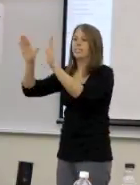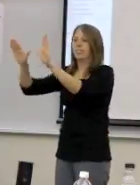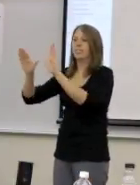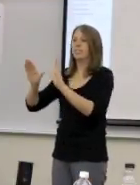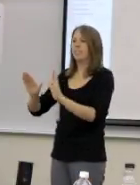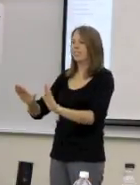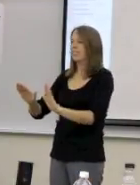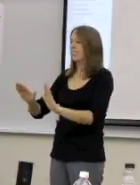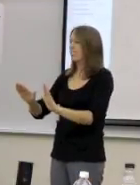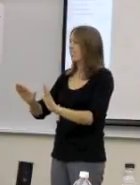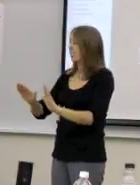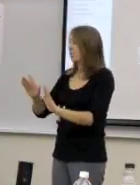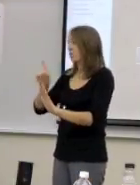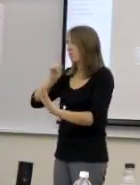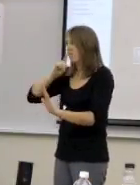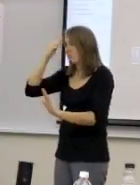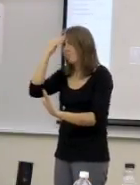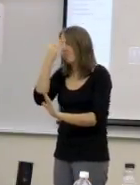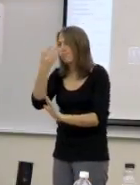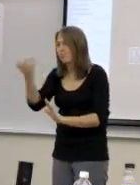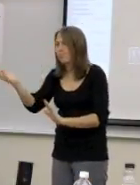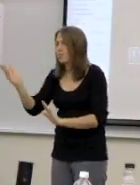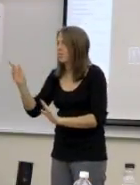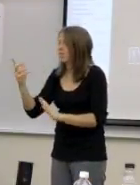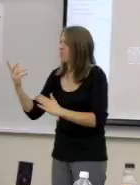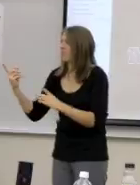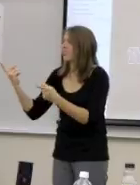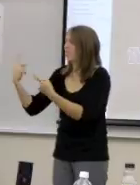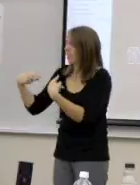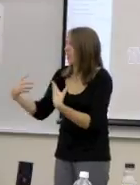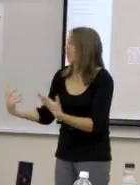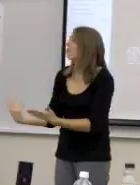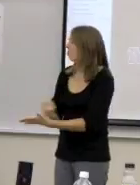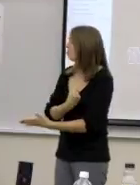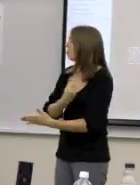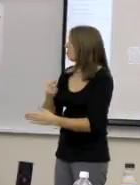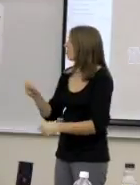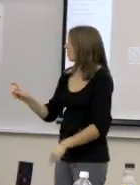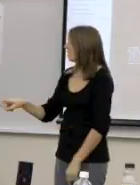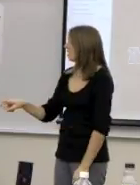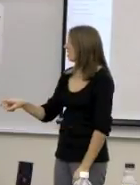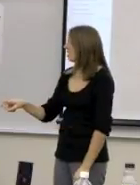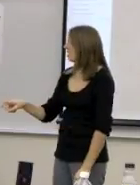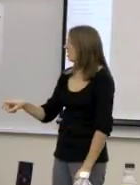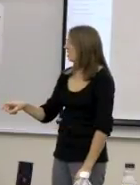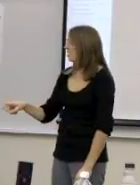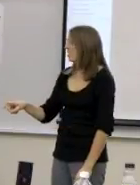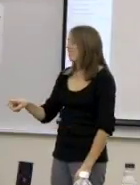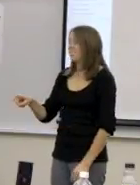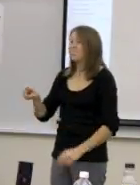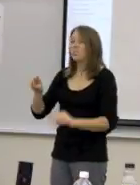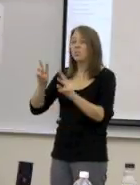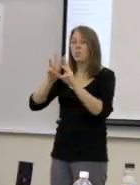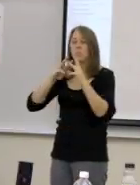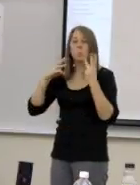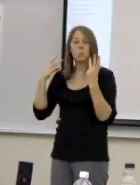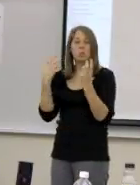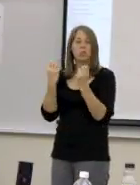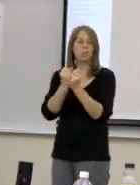telling you, you have to take this workshop. It is phenomenal.